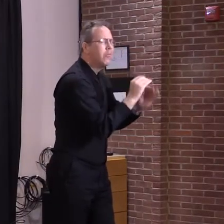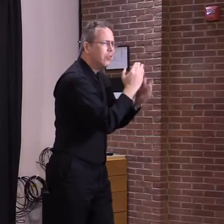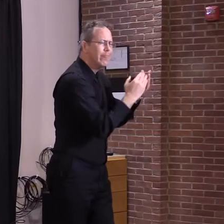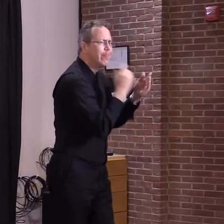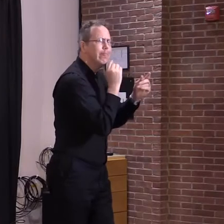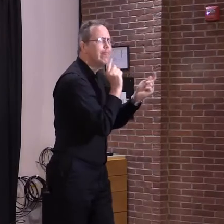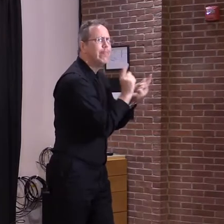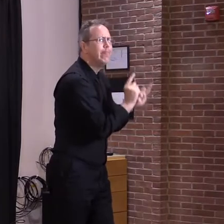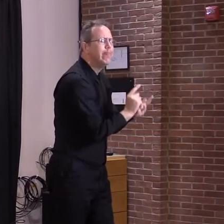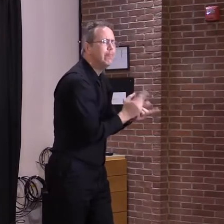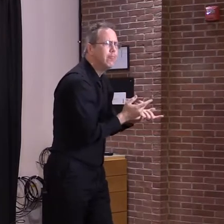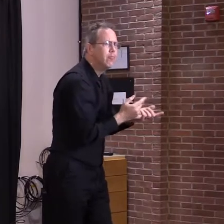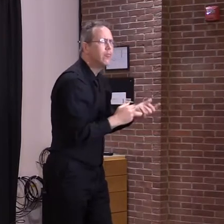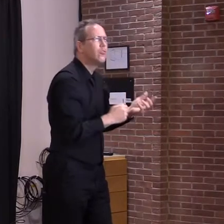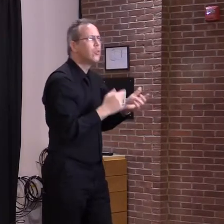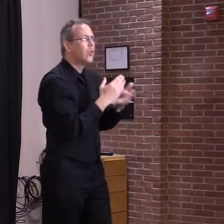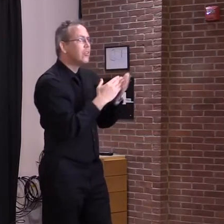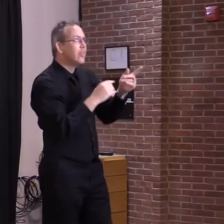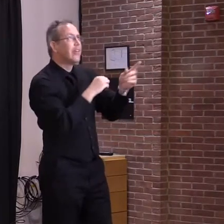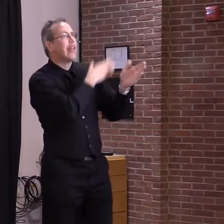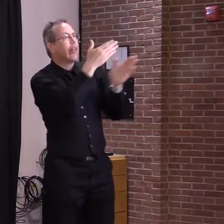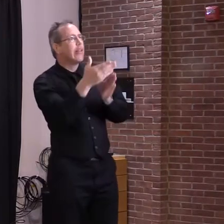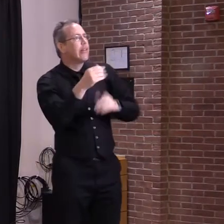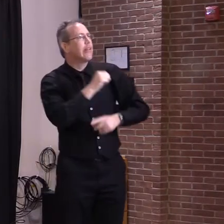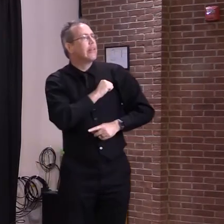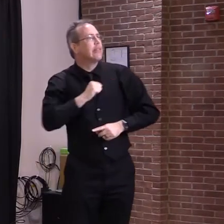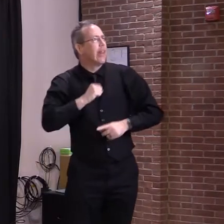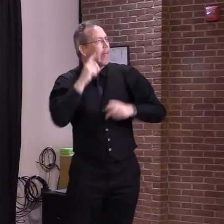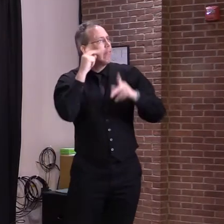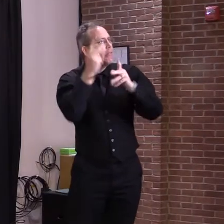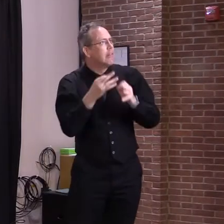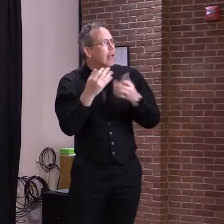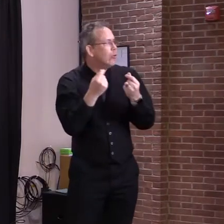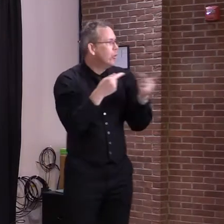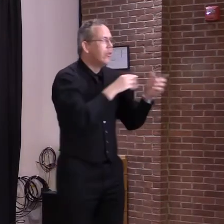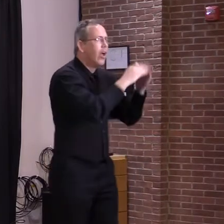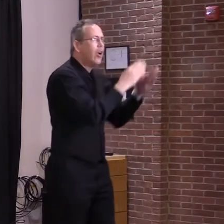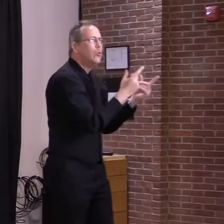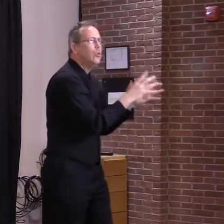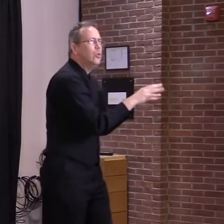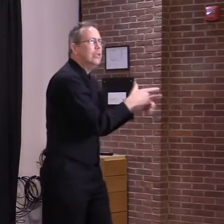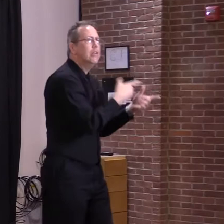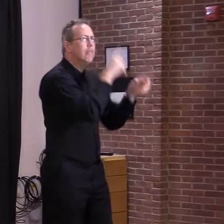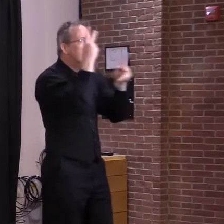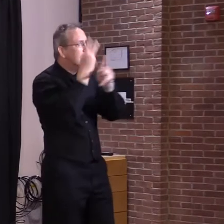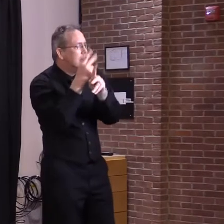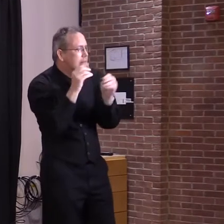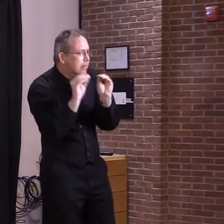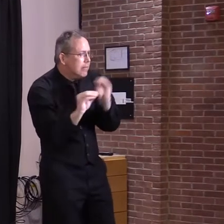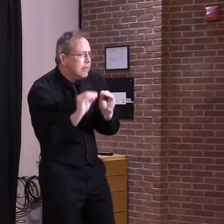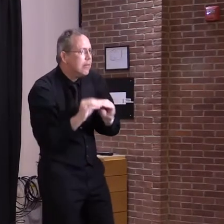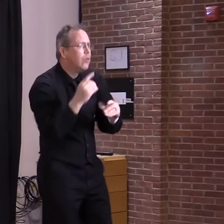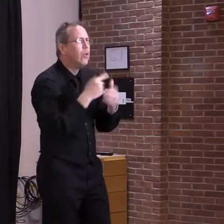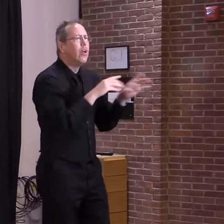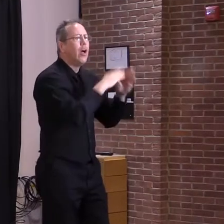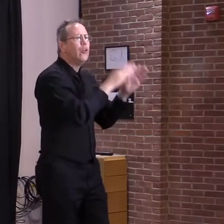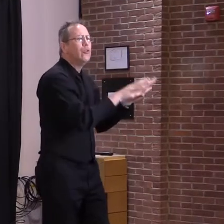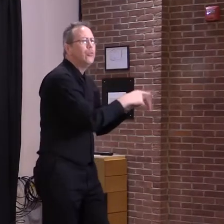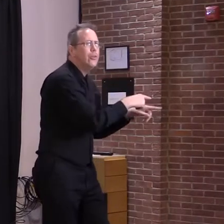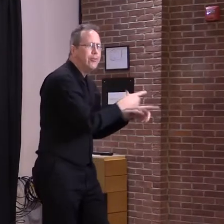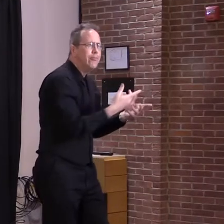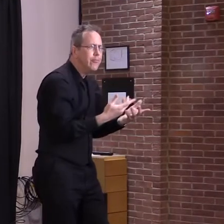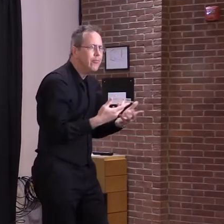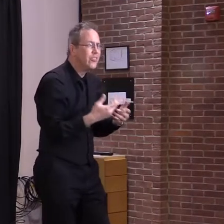Senate is now going to have to make choices, because I believe even the House agrees we need some economic